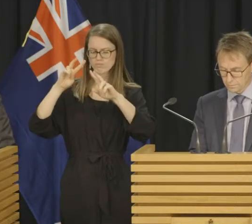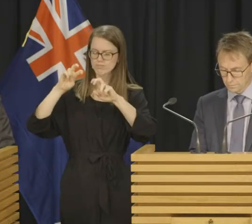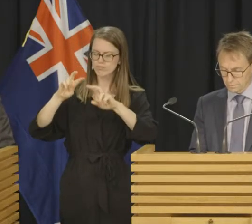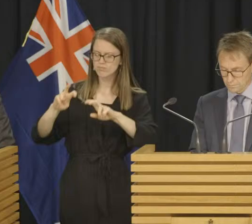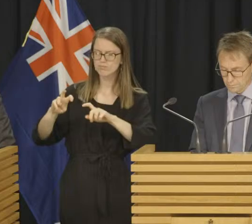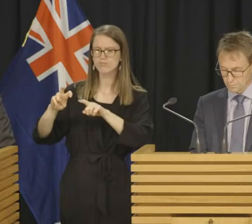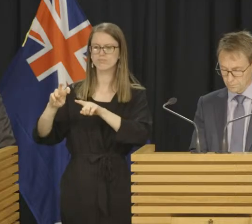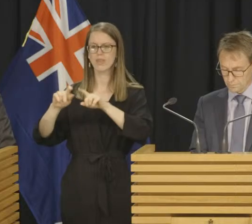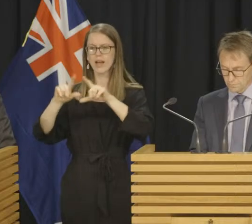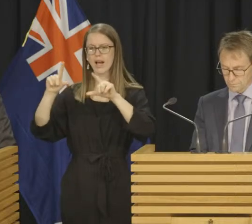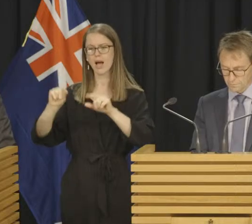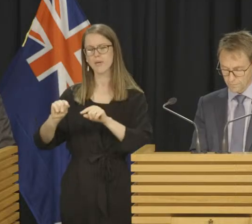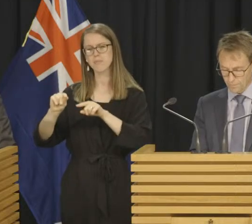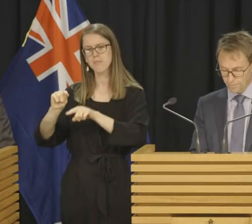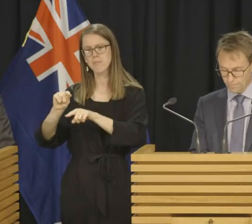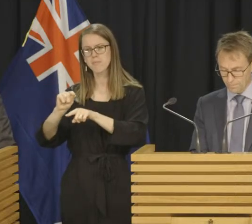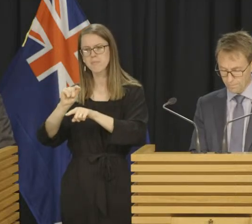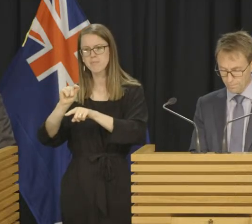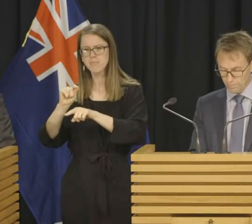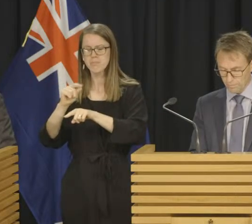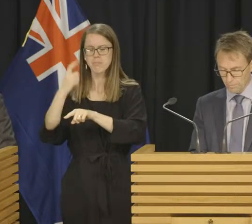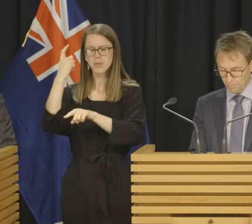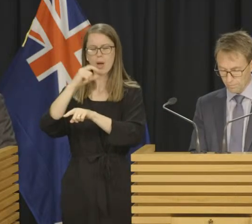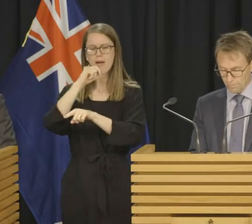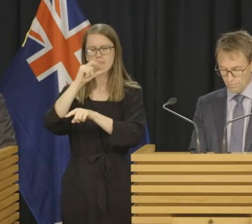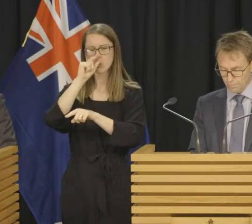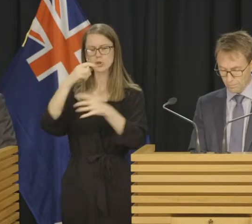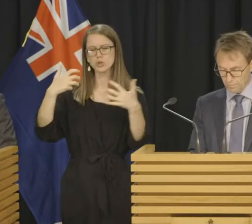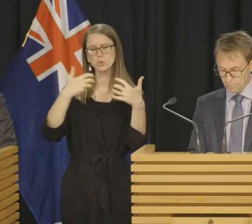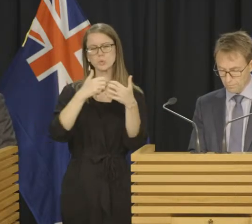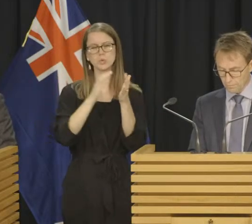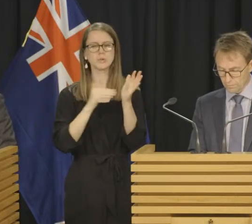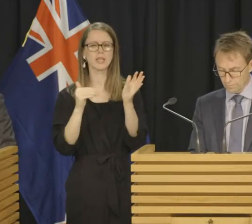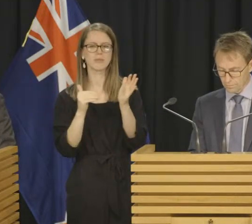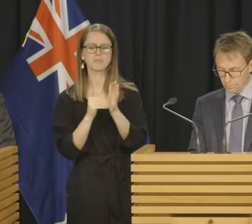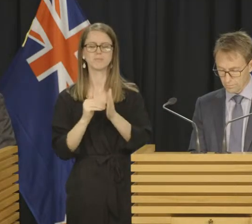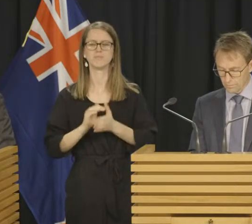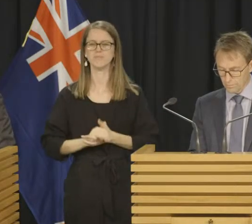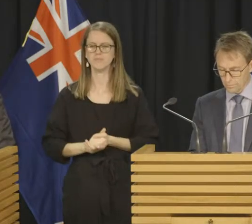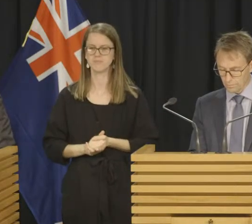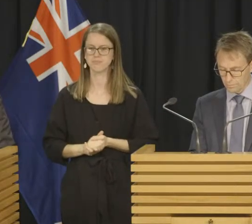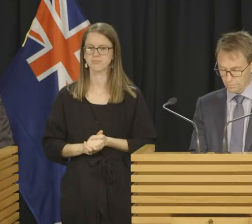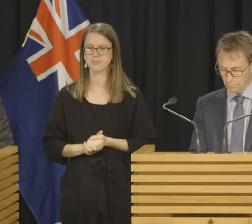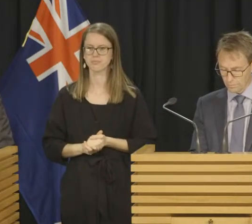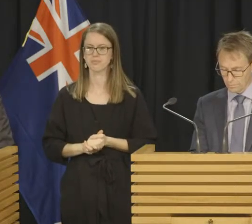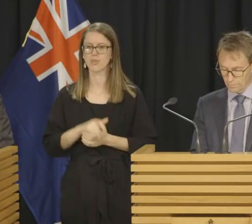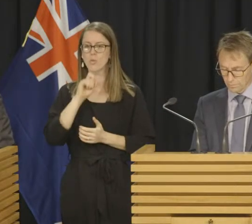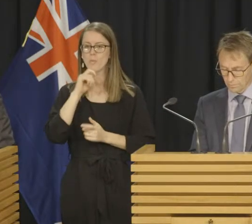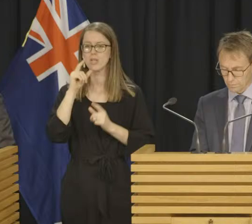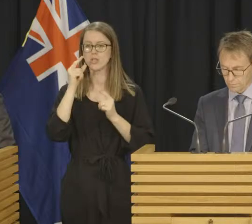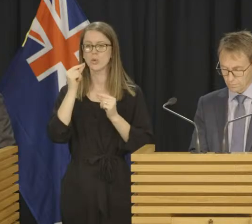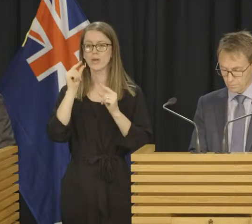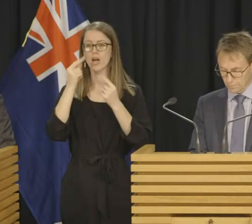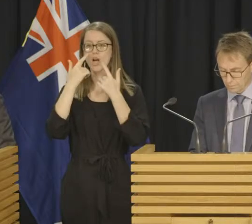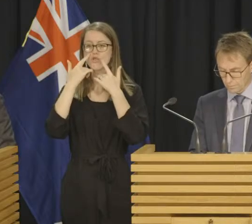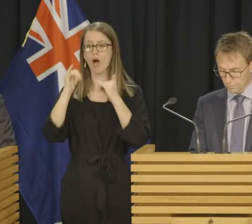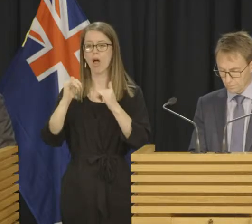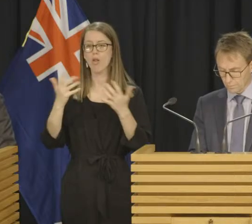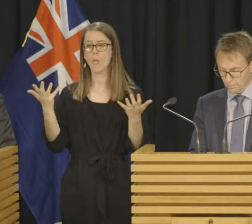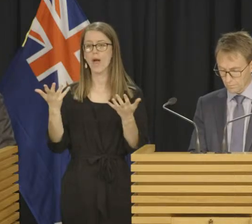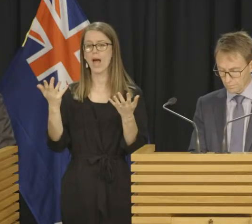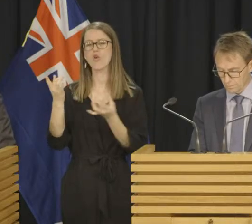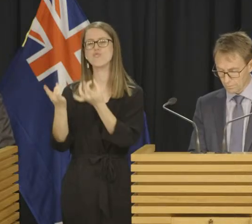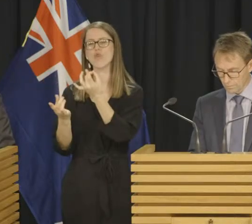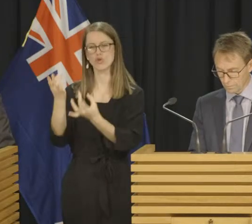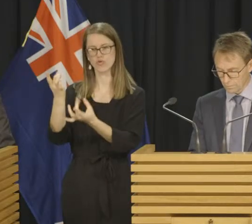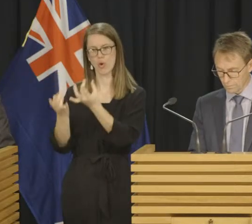months to see how it could be implemented in New Zealand. We will be undertaking a field trial in Rotorua,